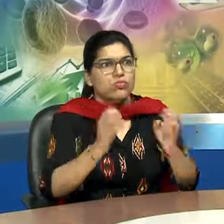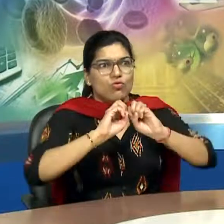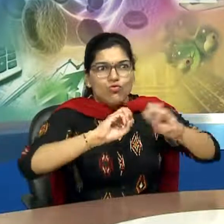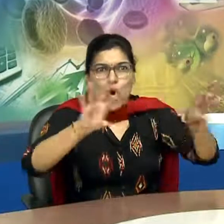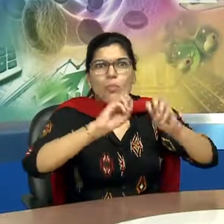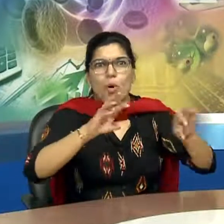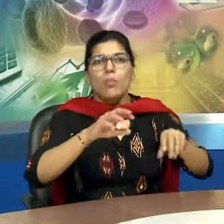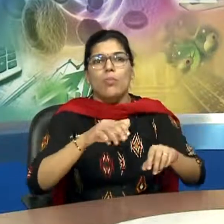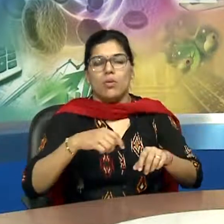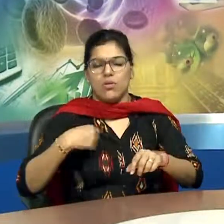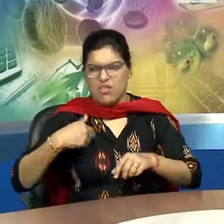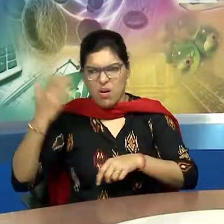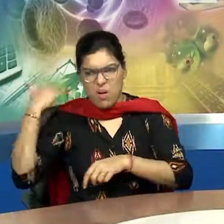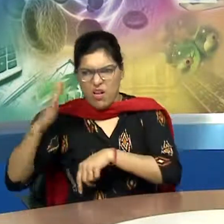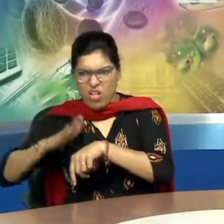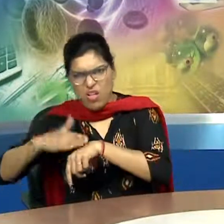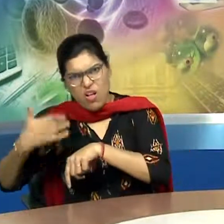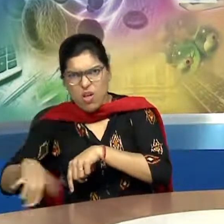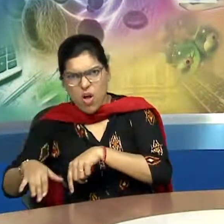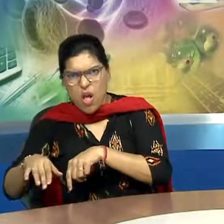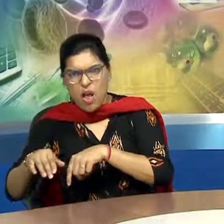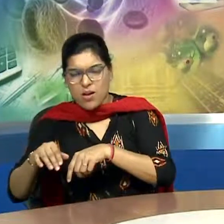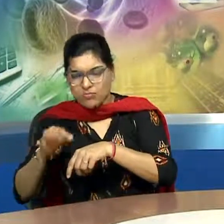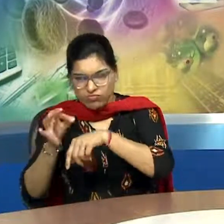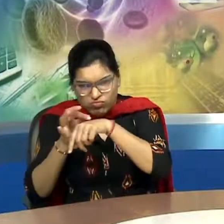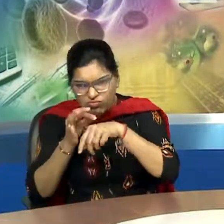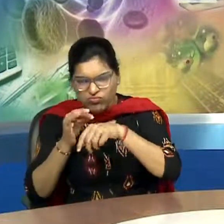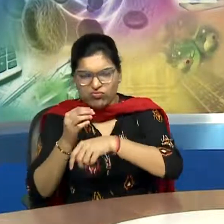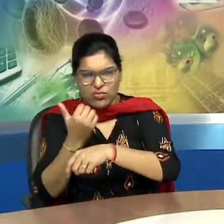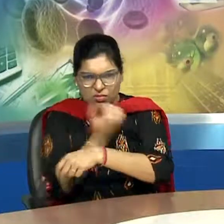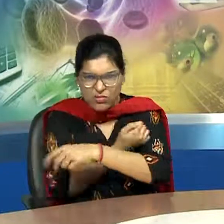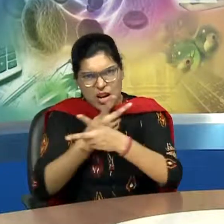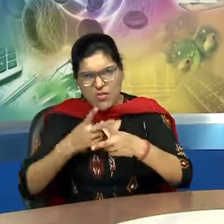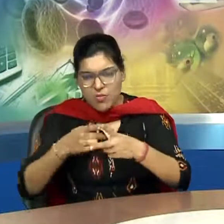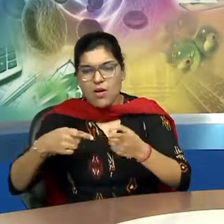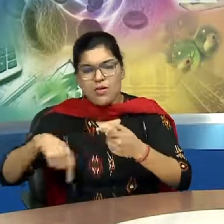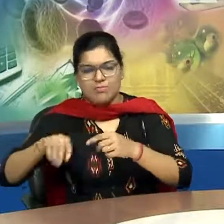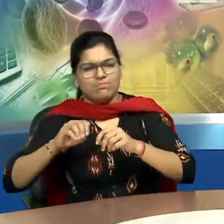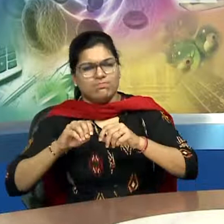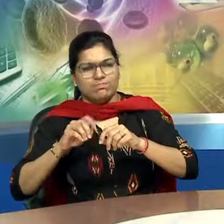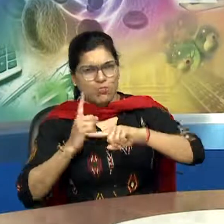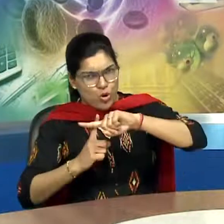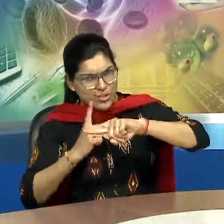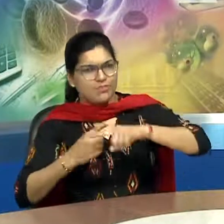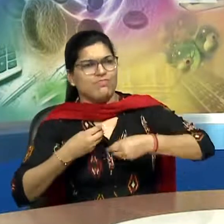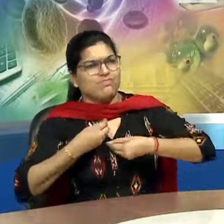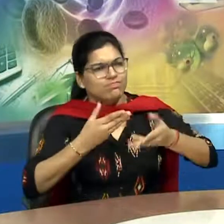people to lead healthy life and adopt positive